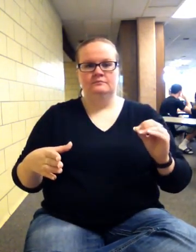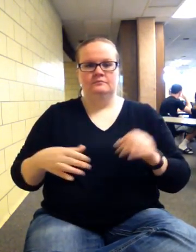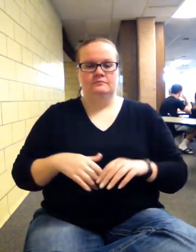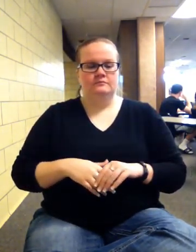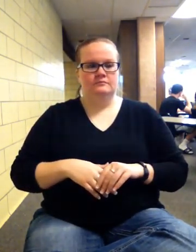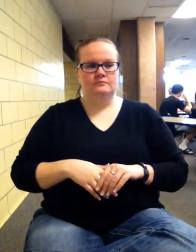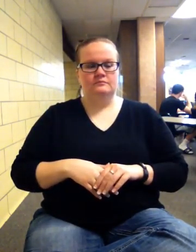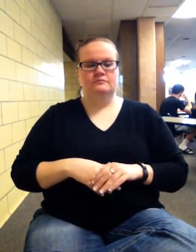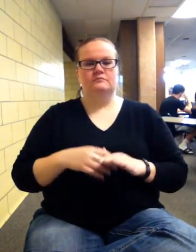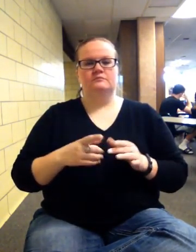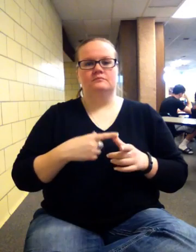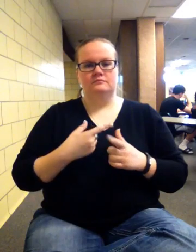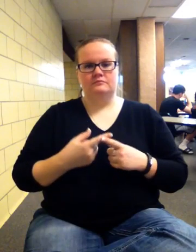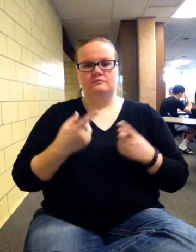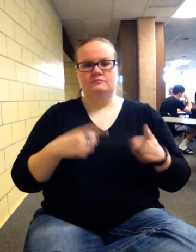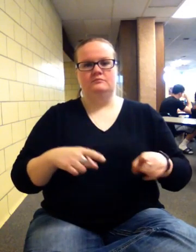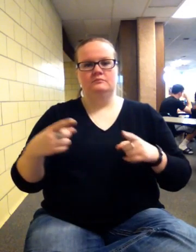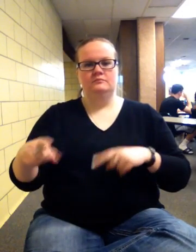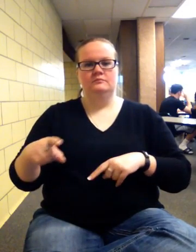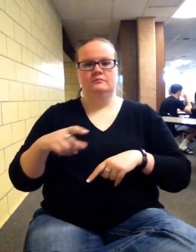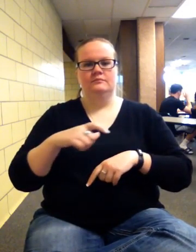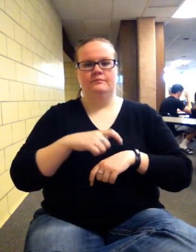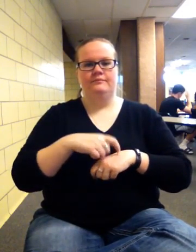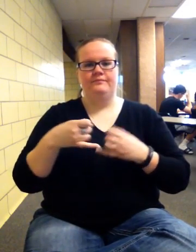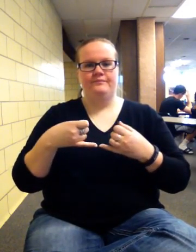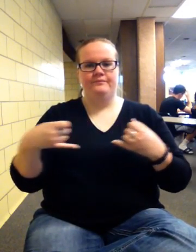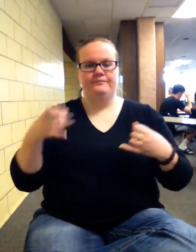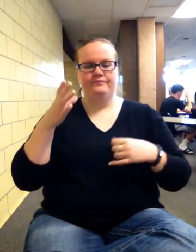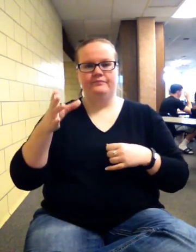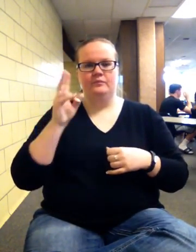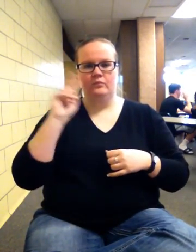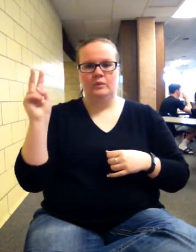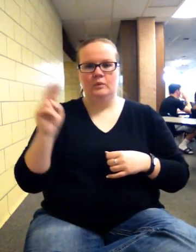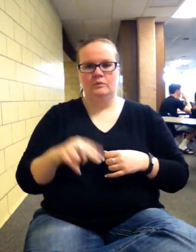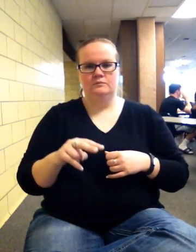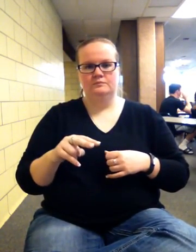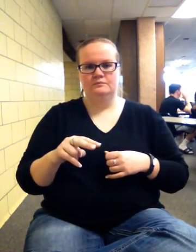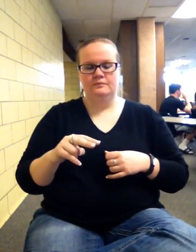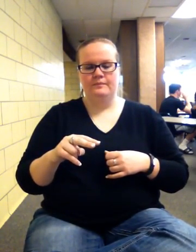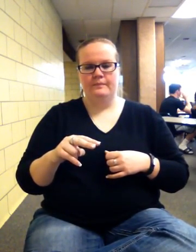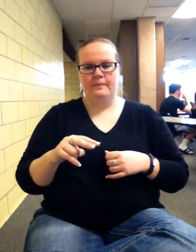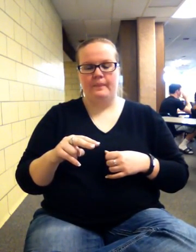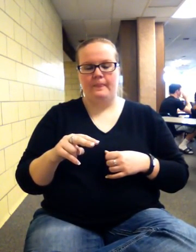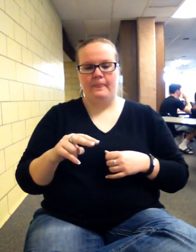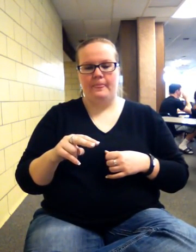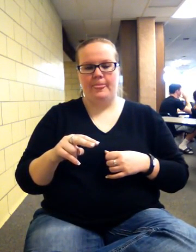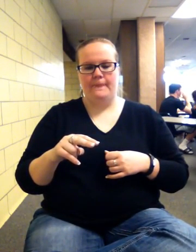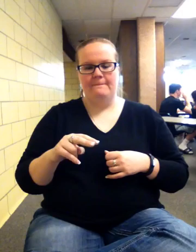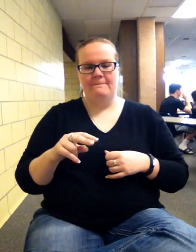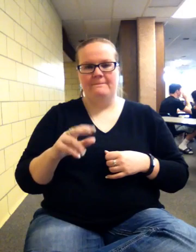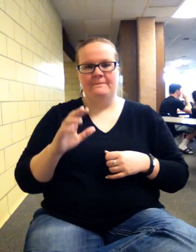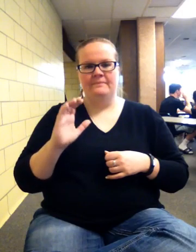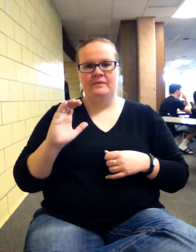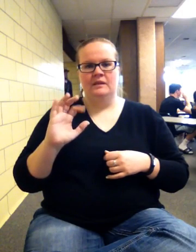Then what's going to happen is on a timeline, we're going to look then at the cash flows that we